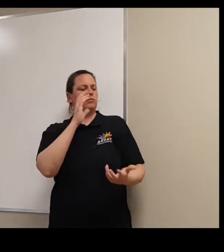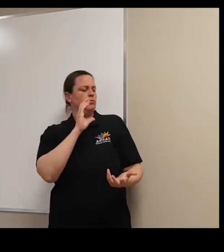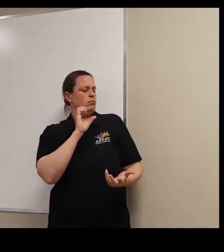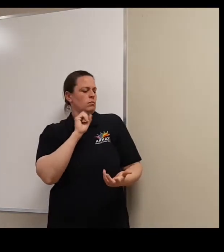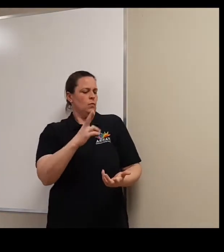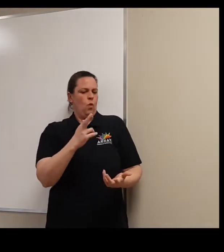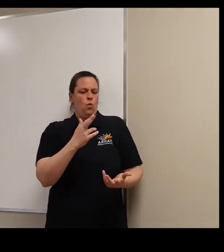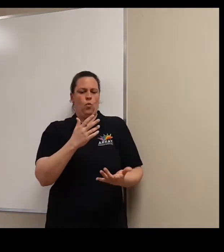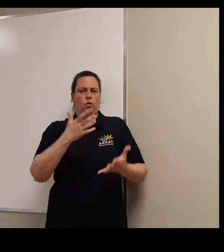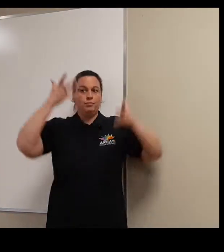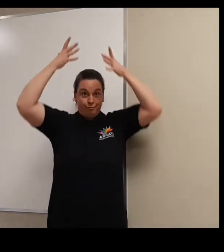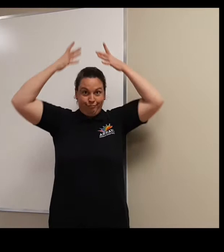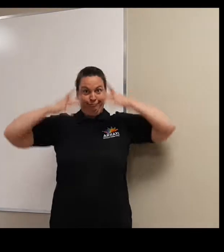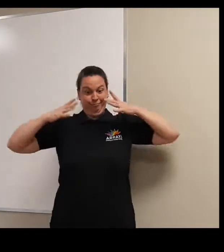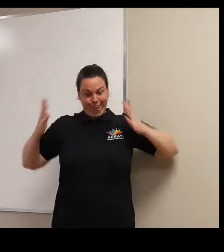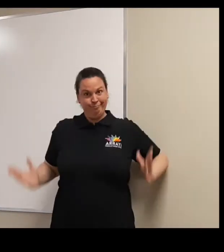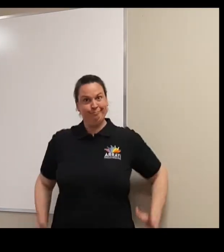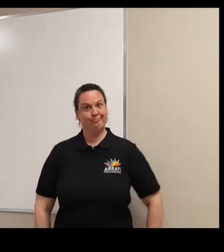them.